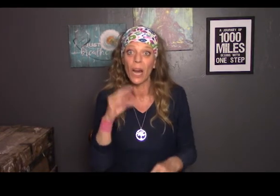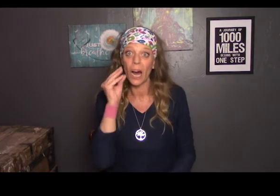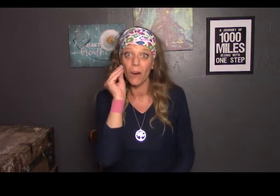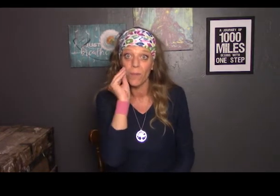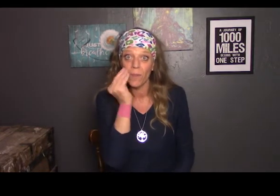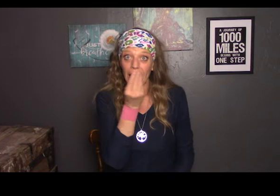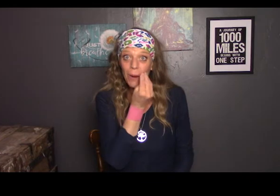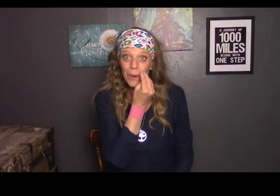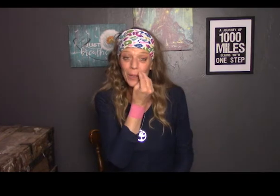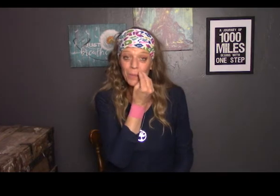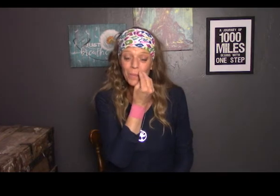a flower,